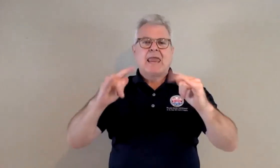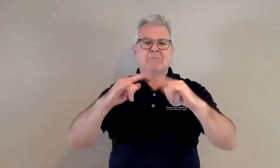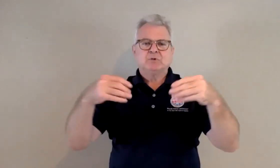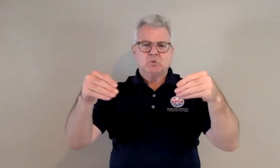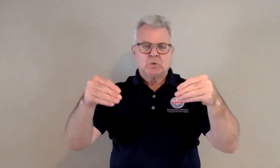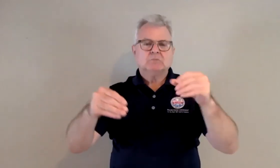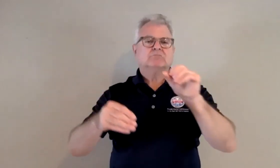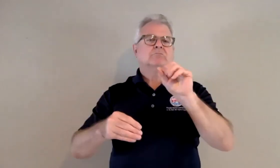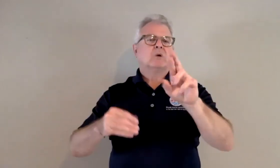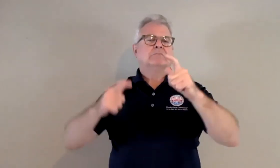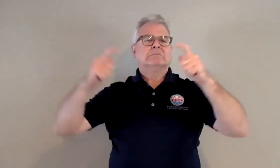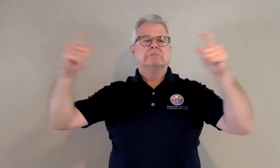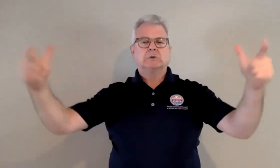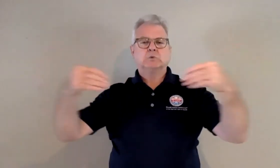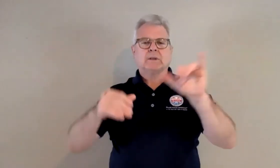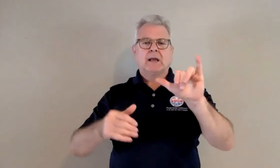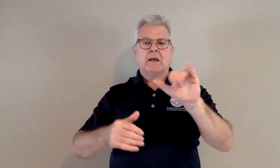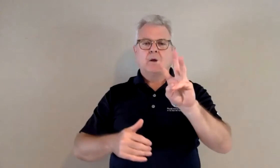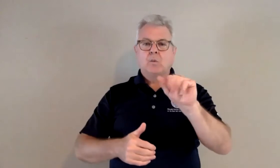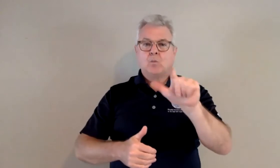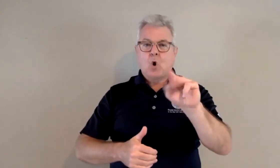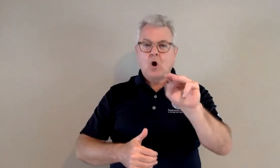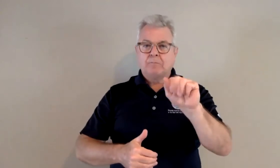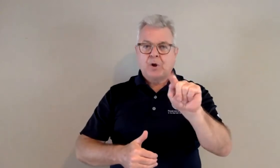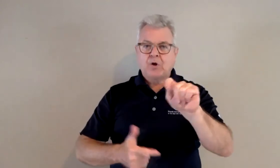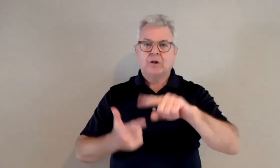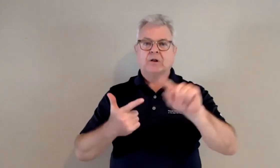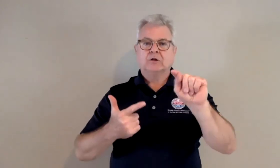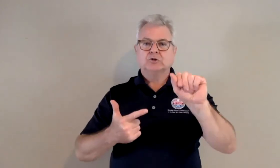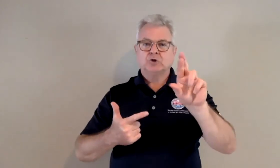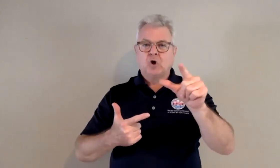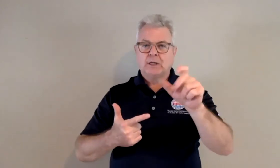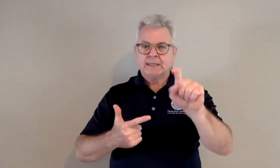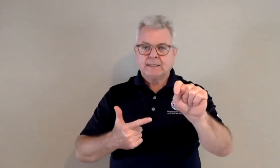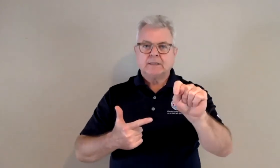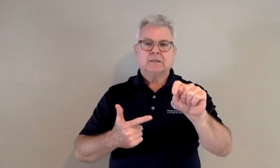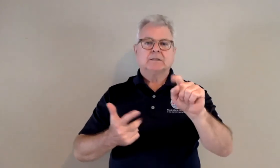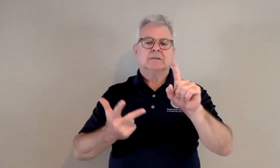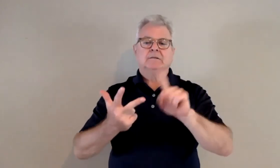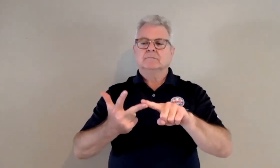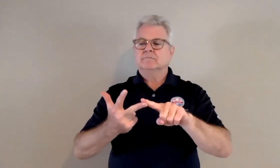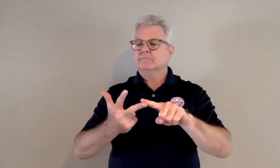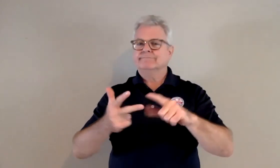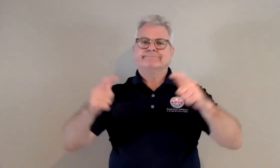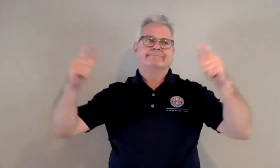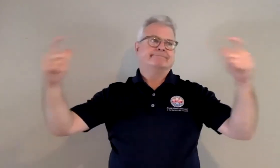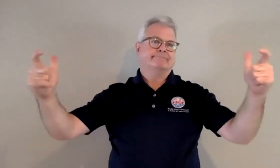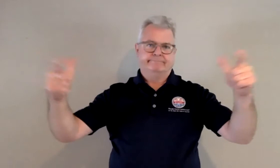You could find that in any kind of camping store or a large department store like Walmart or Target